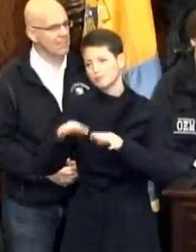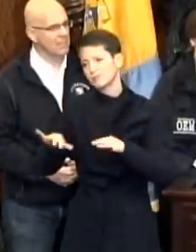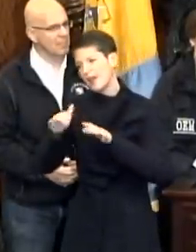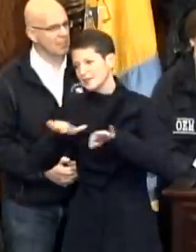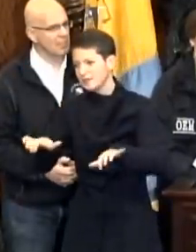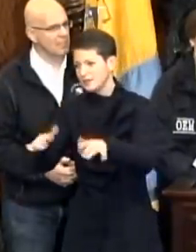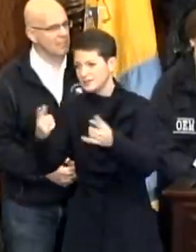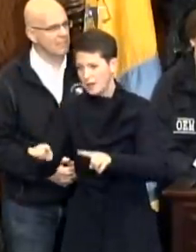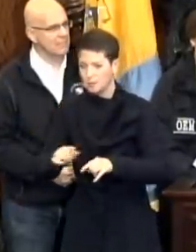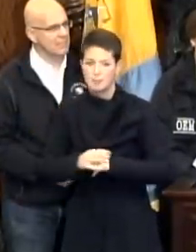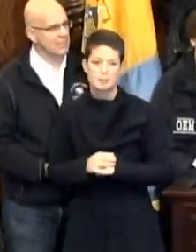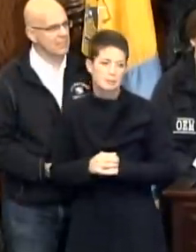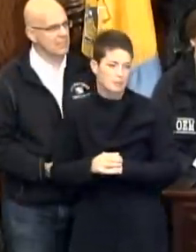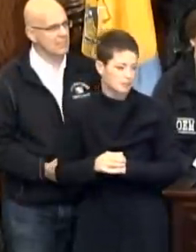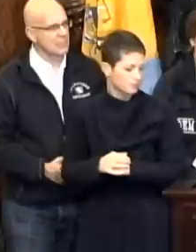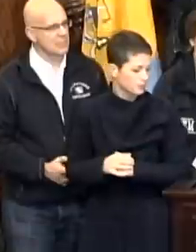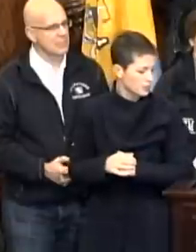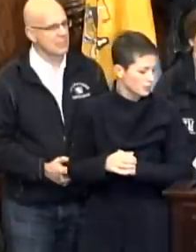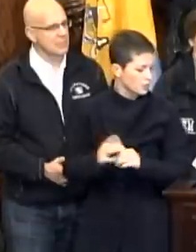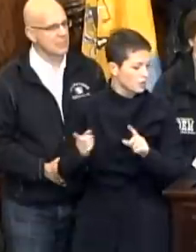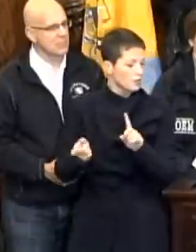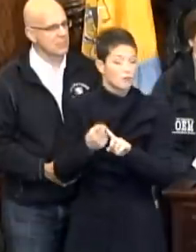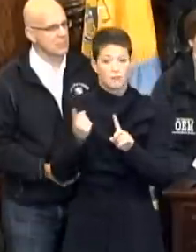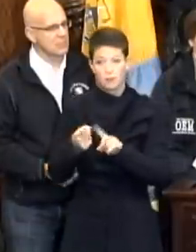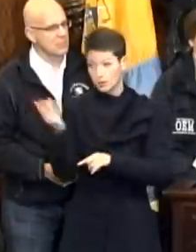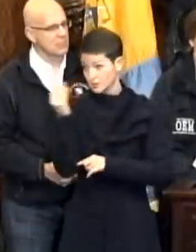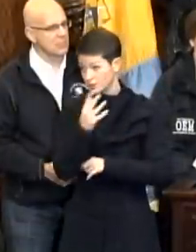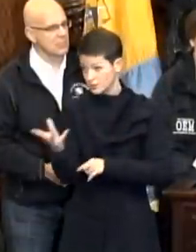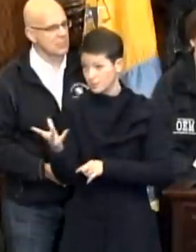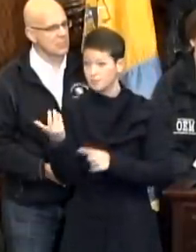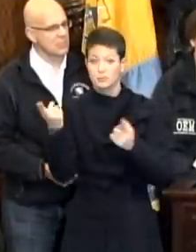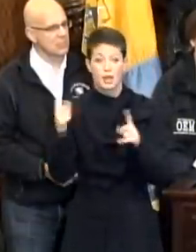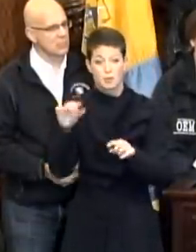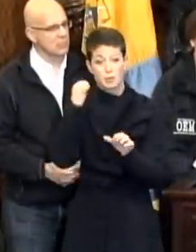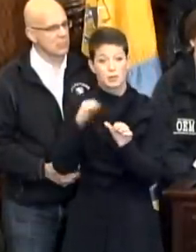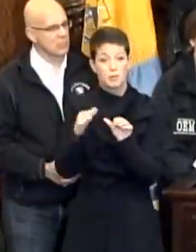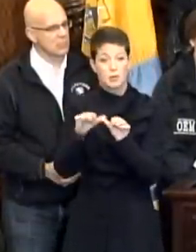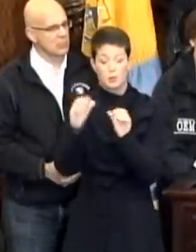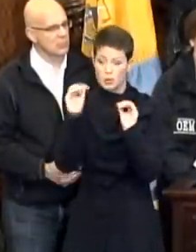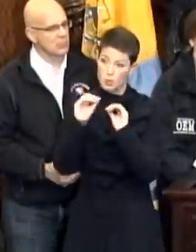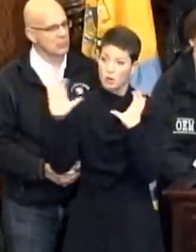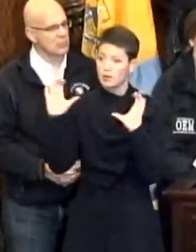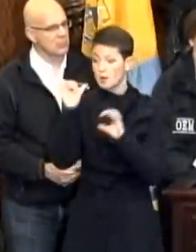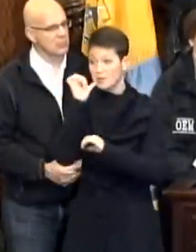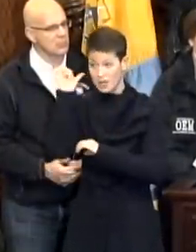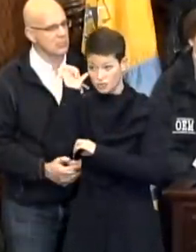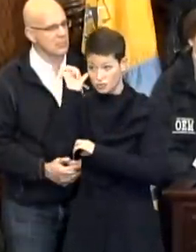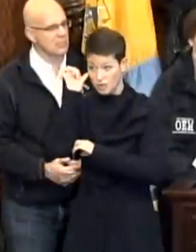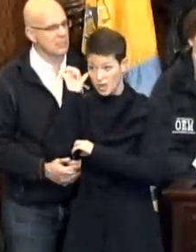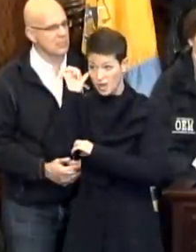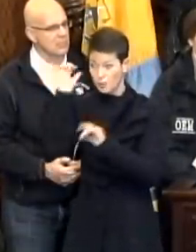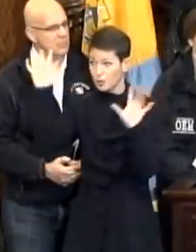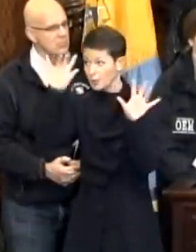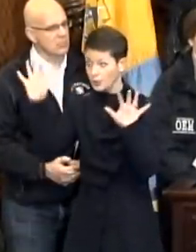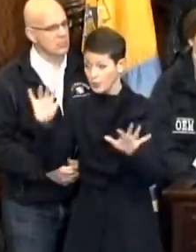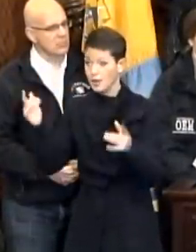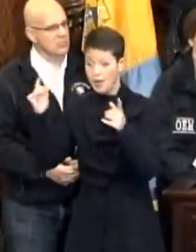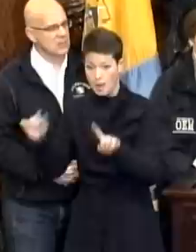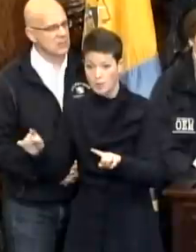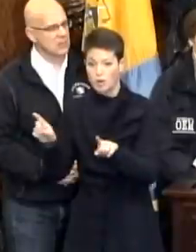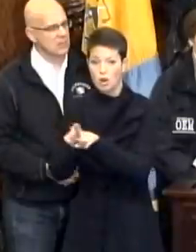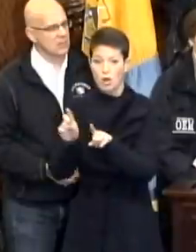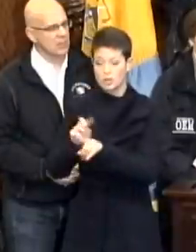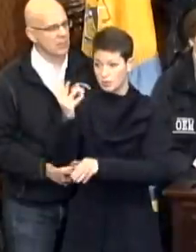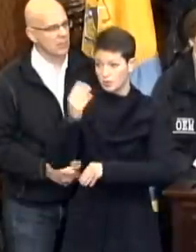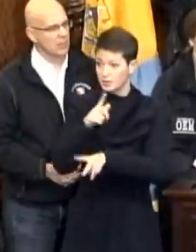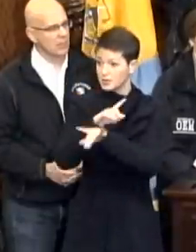in the reception room. First, of course, you'll recall that when we woke up to yesterday's blizzard, we also learned at the same